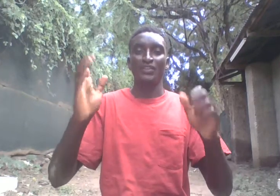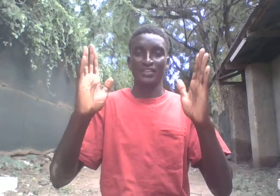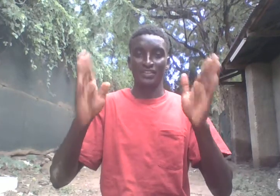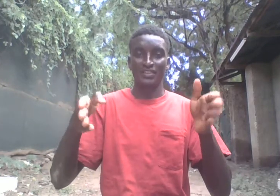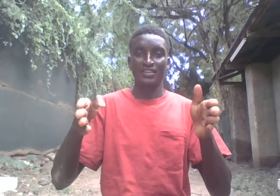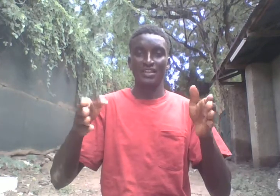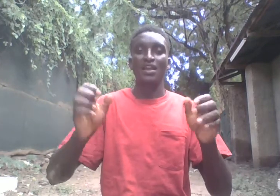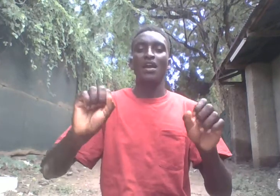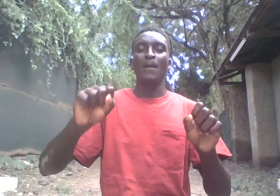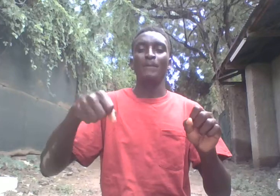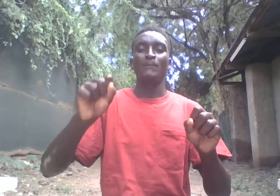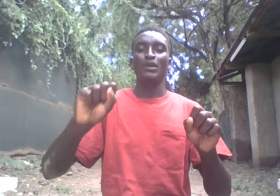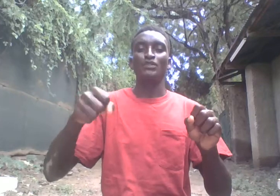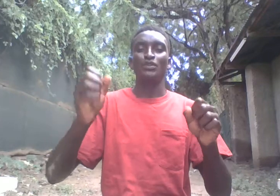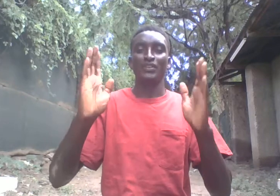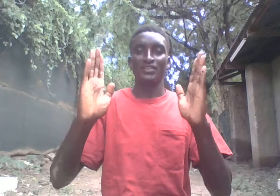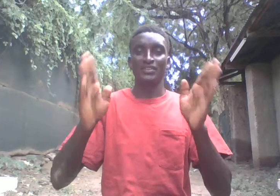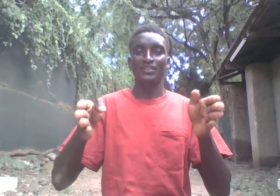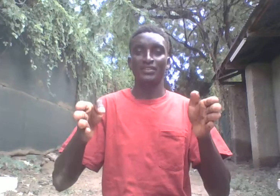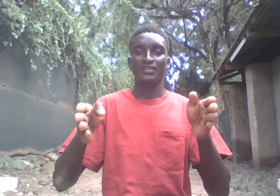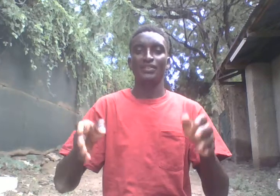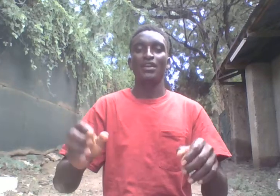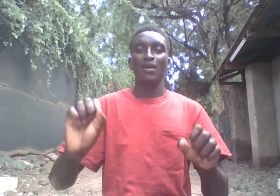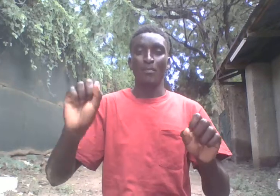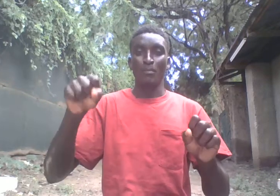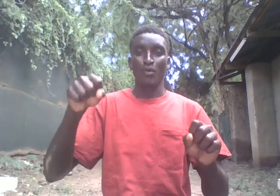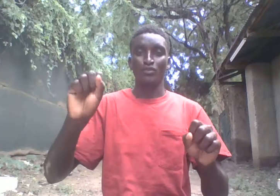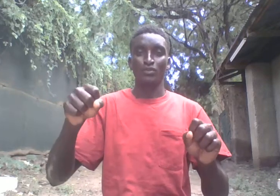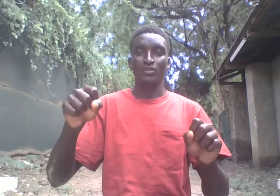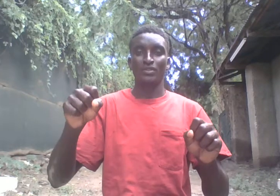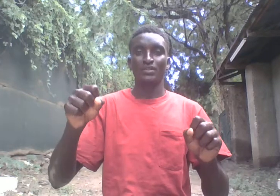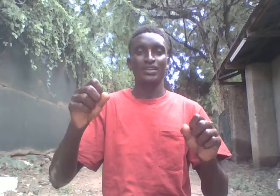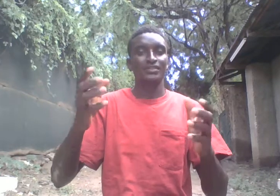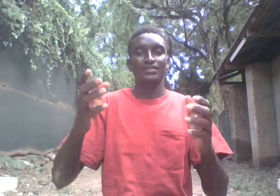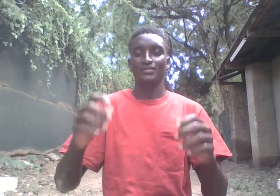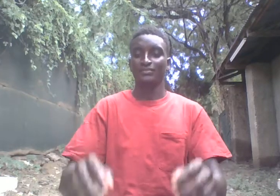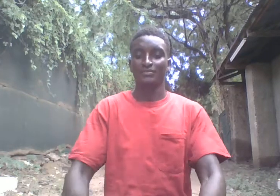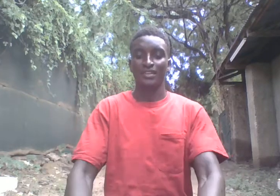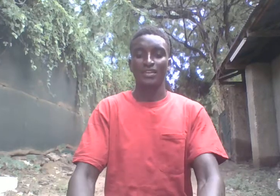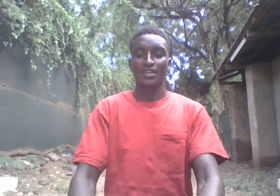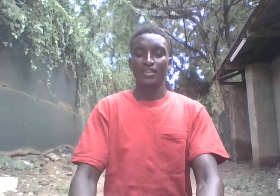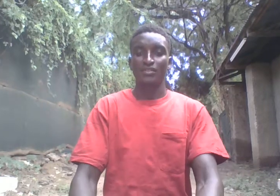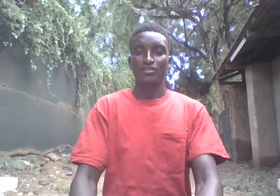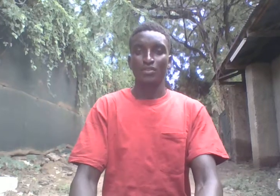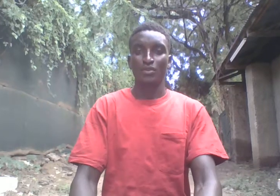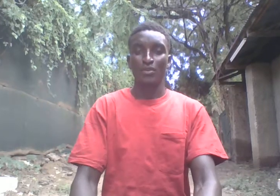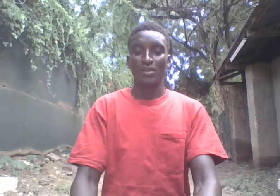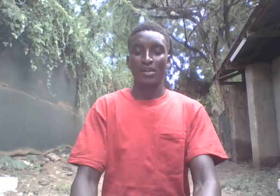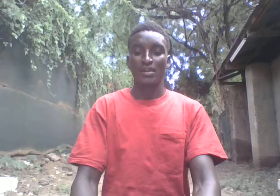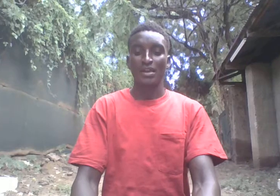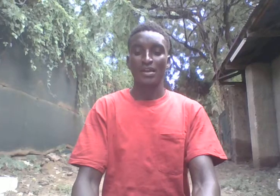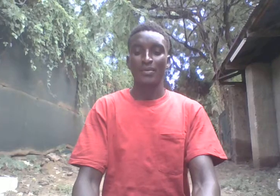motorist, motorist, motor. That is so. We